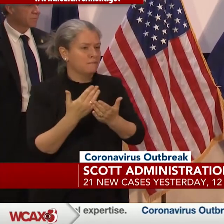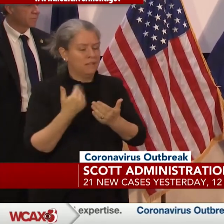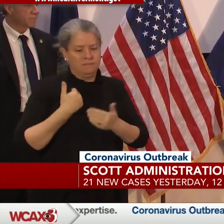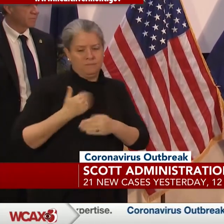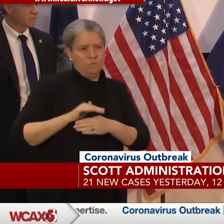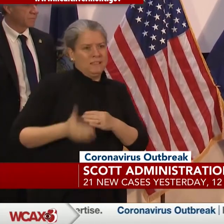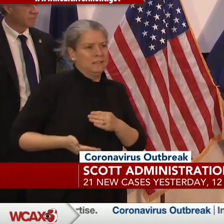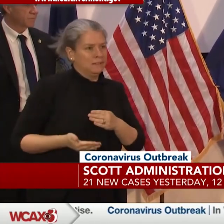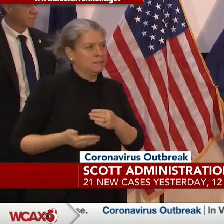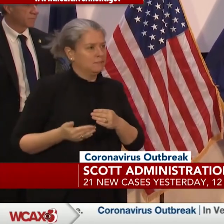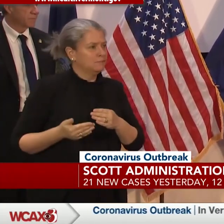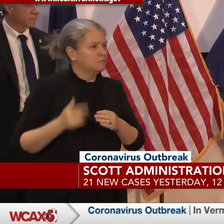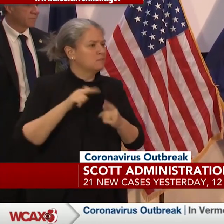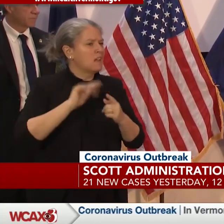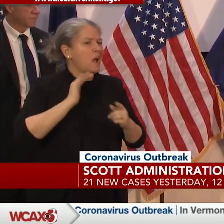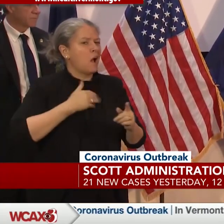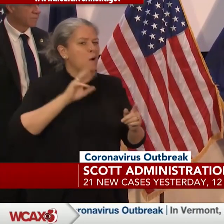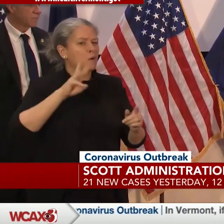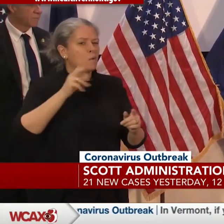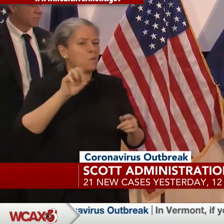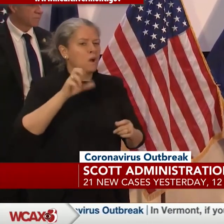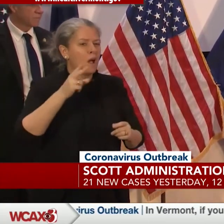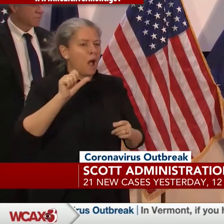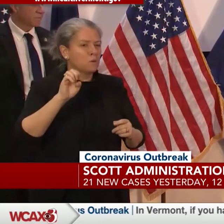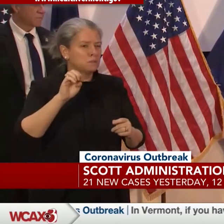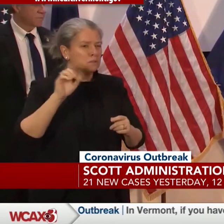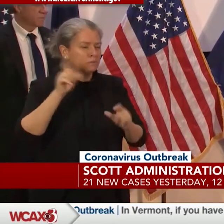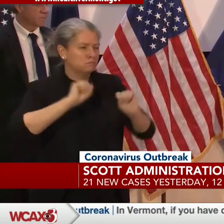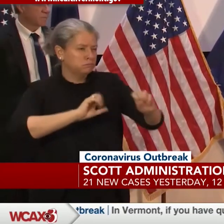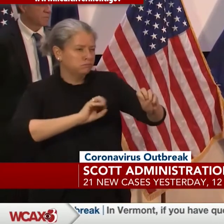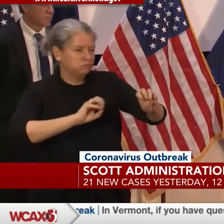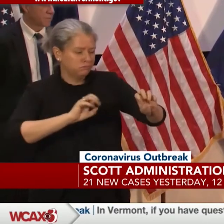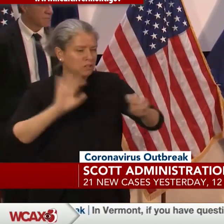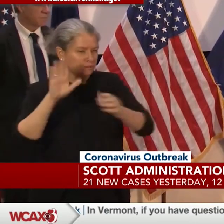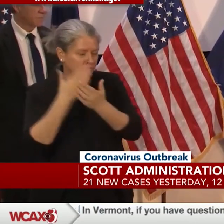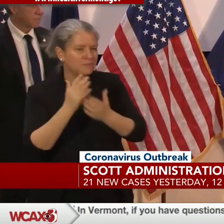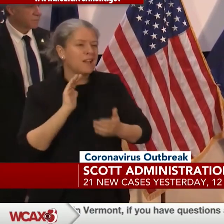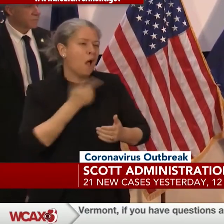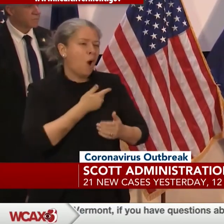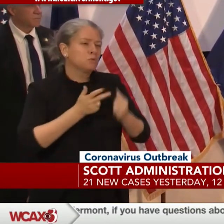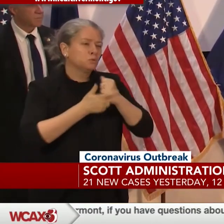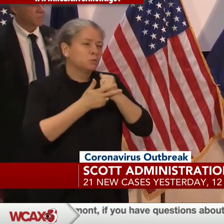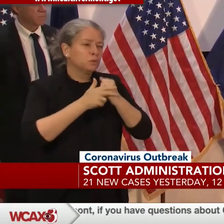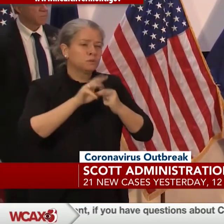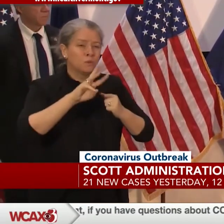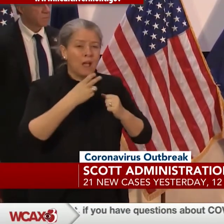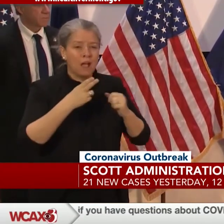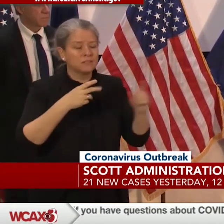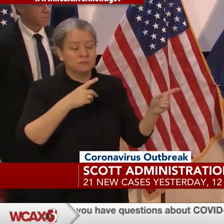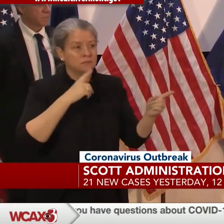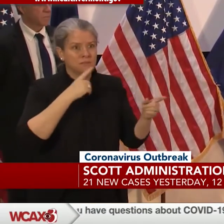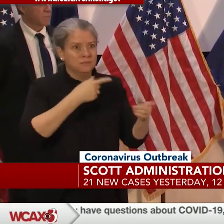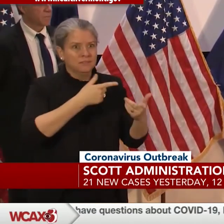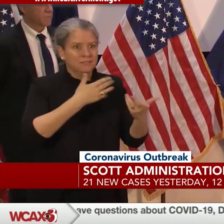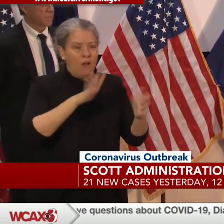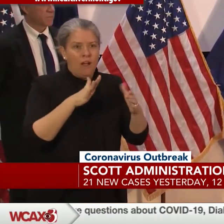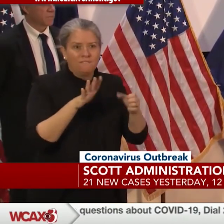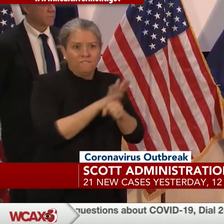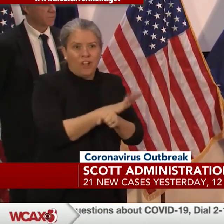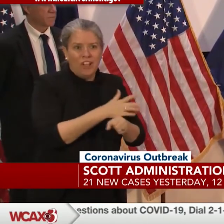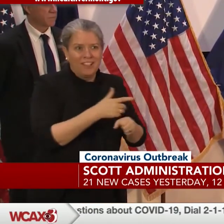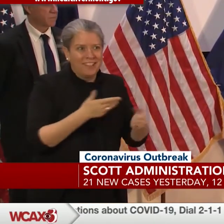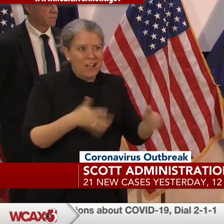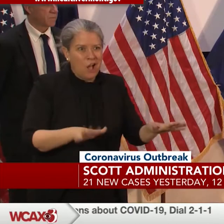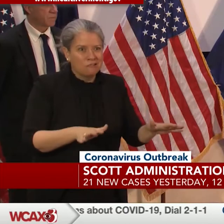over the weekend. We anticipate additional trucks will be inbound. The state's storage warehouse for PPE actually can't handle the amount that it's storing